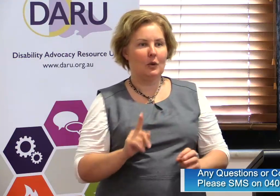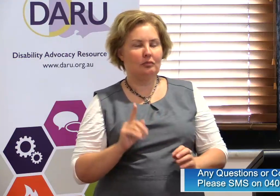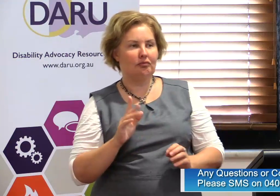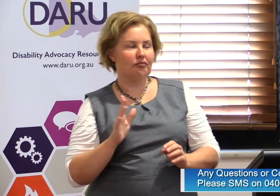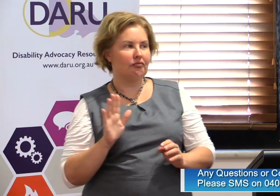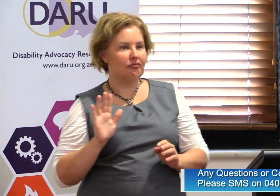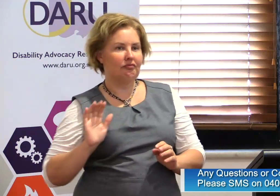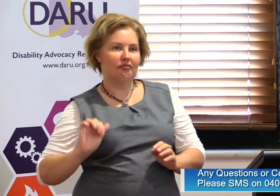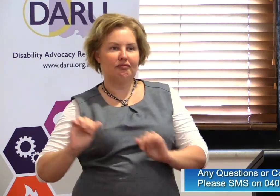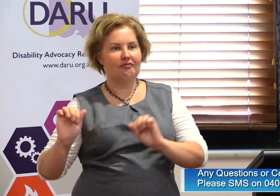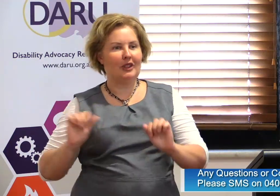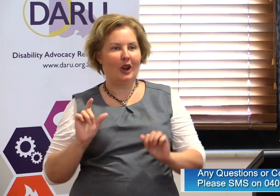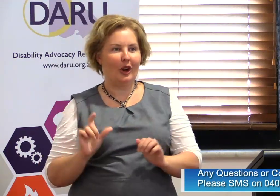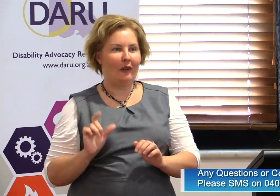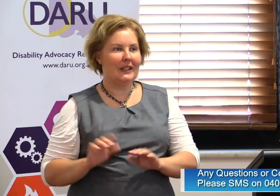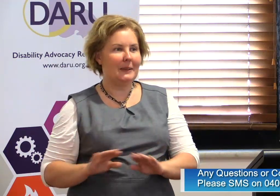people want to go onto our website,